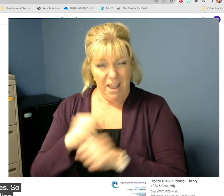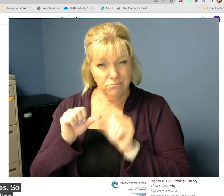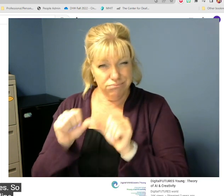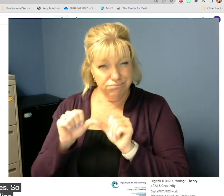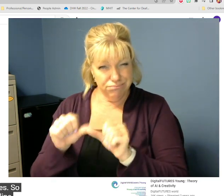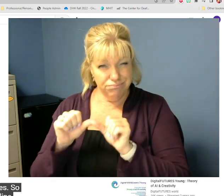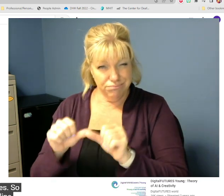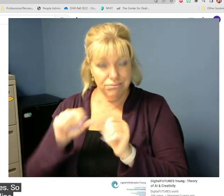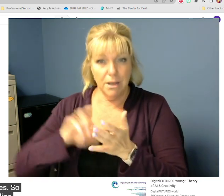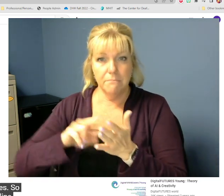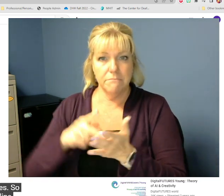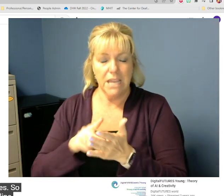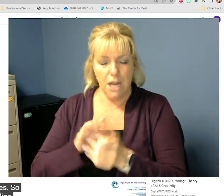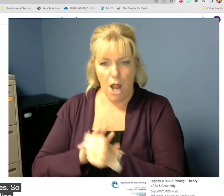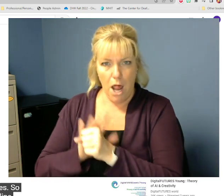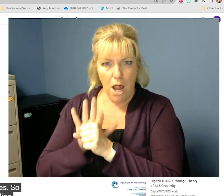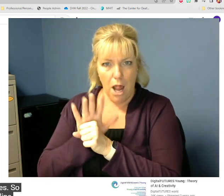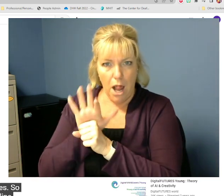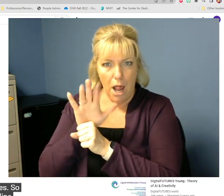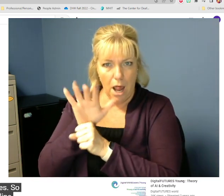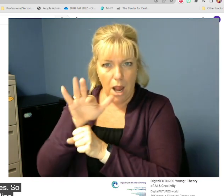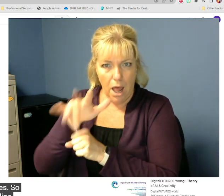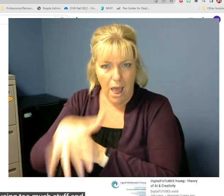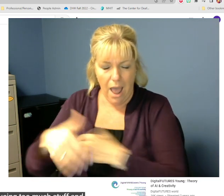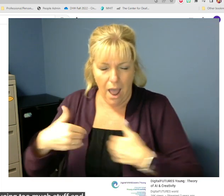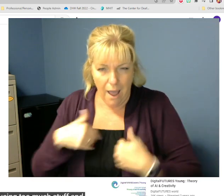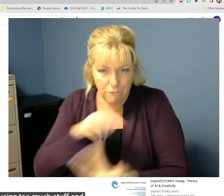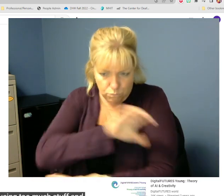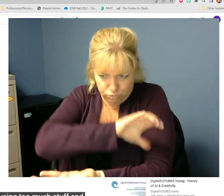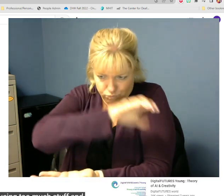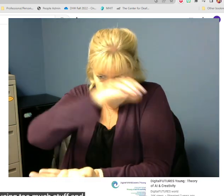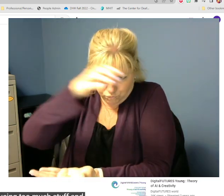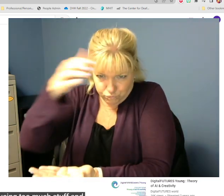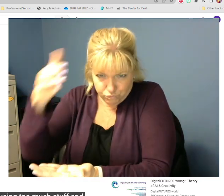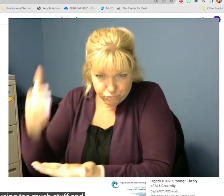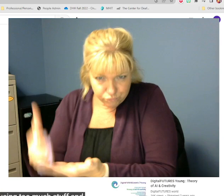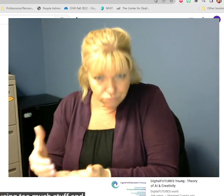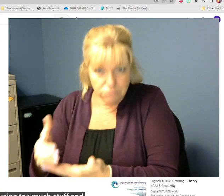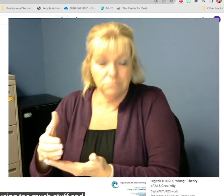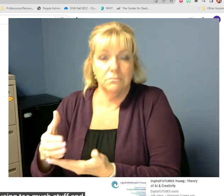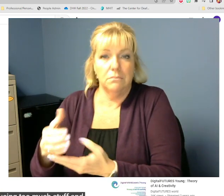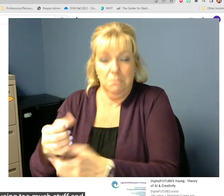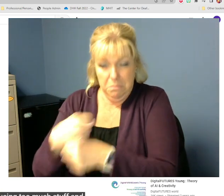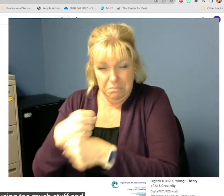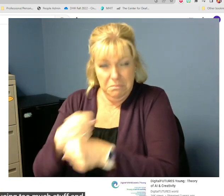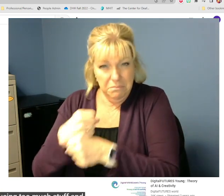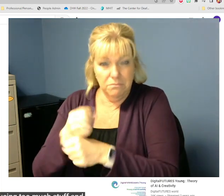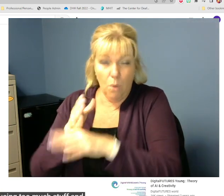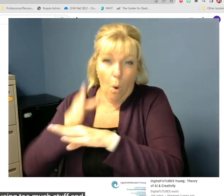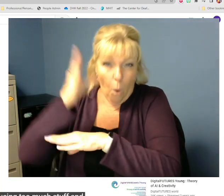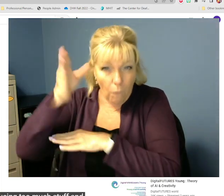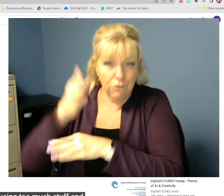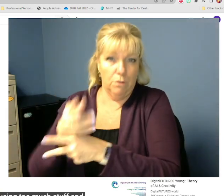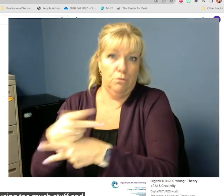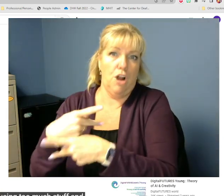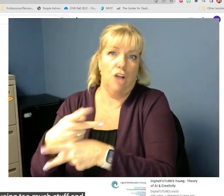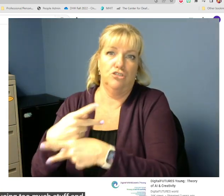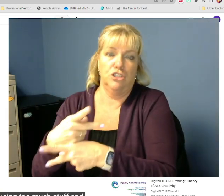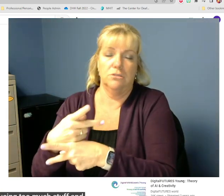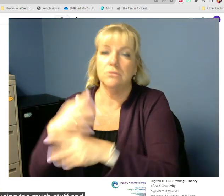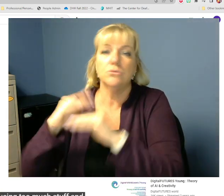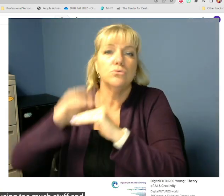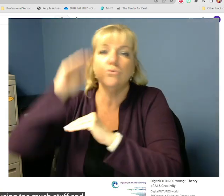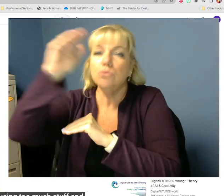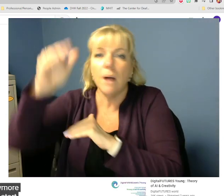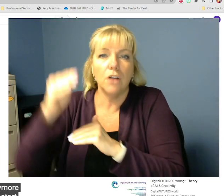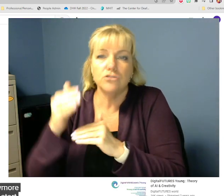20s. So this is that first plan or outline, overproduction and underconsumption. They're producing too much